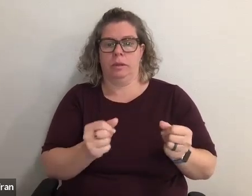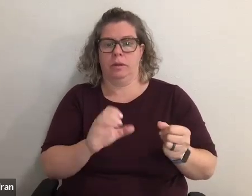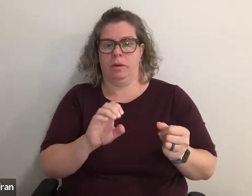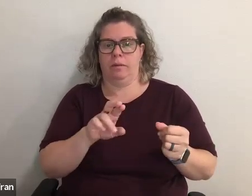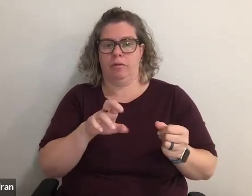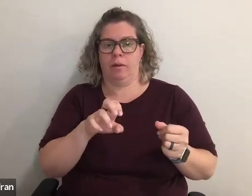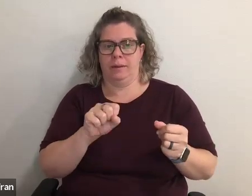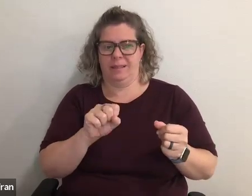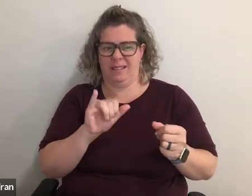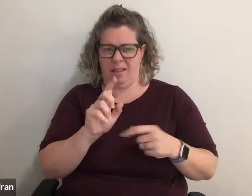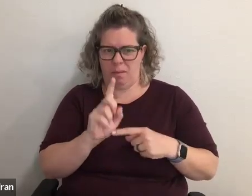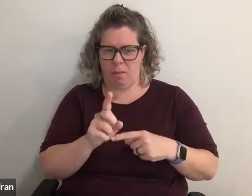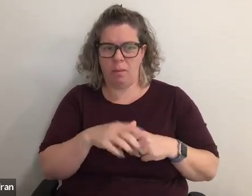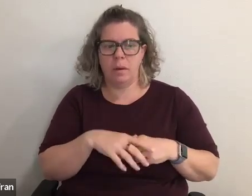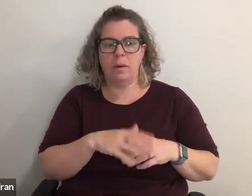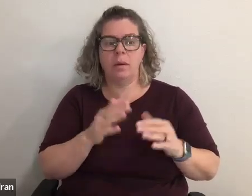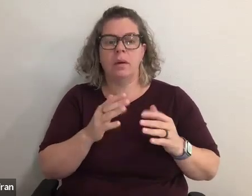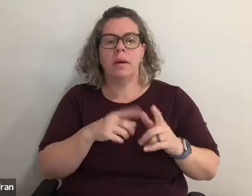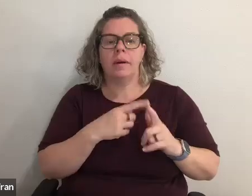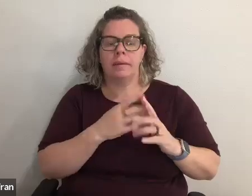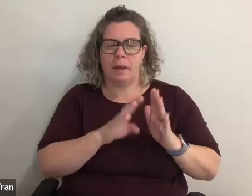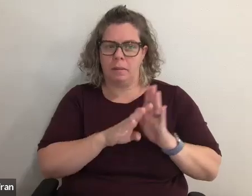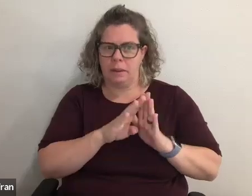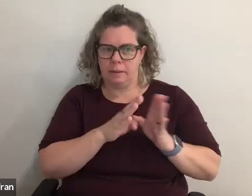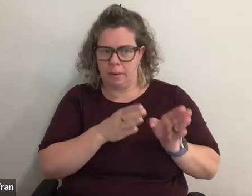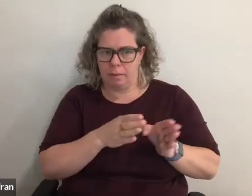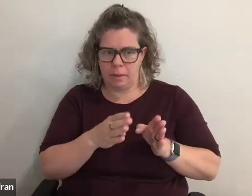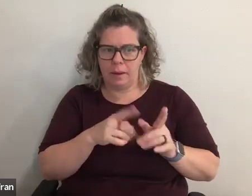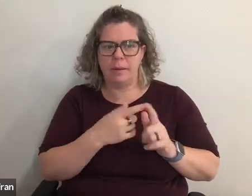crisis. And then as we develop that plan,